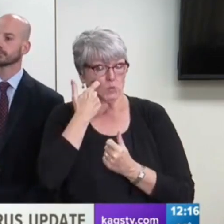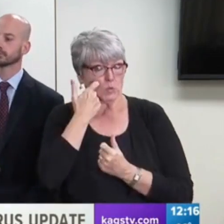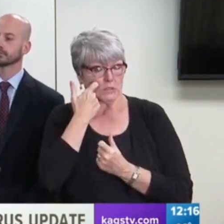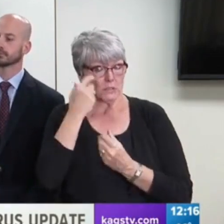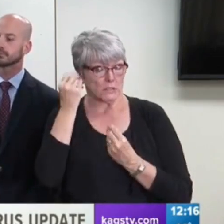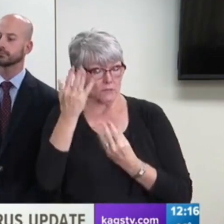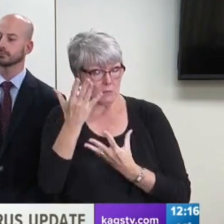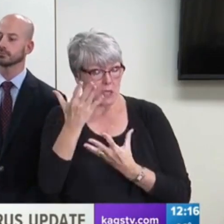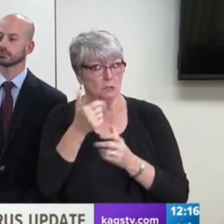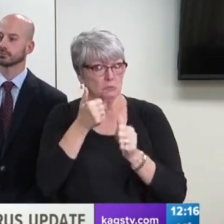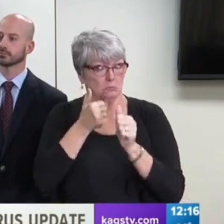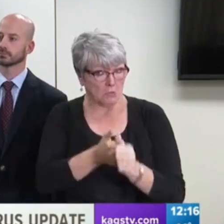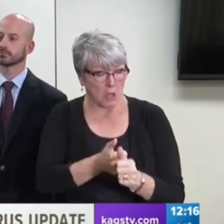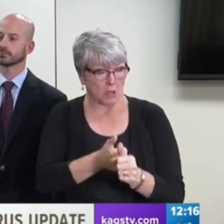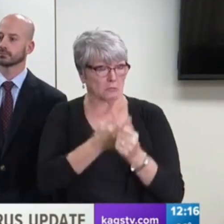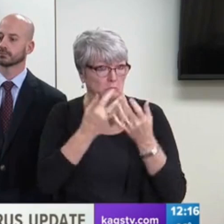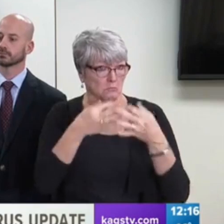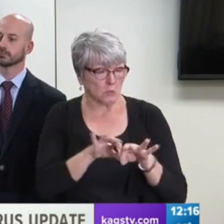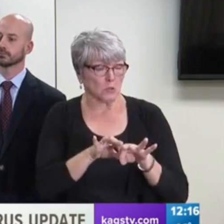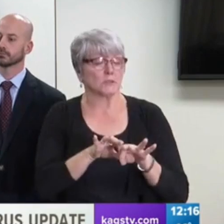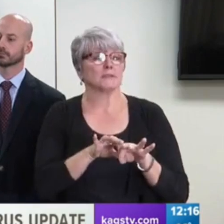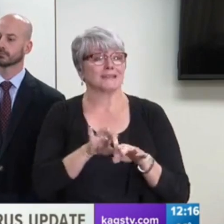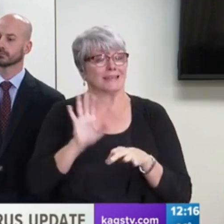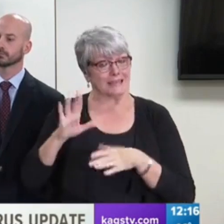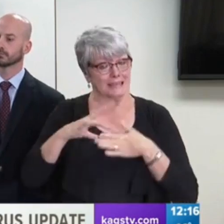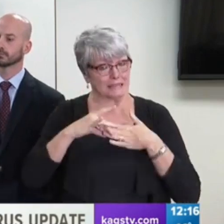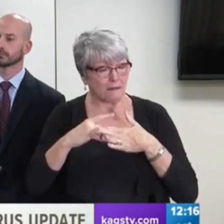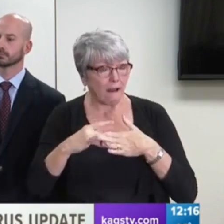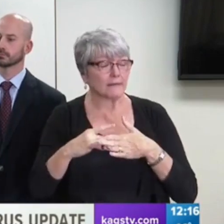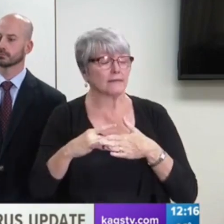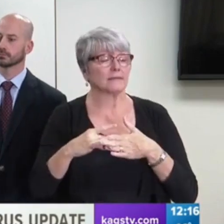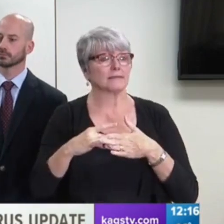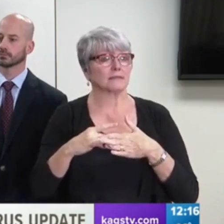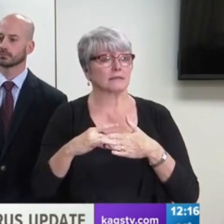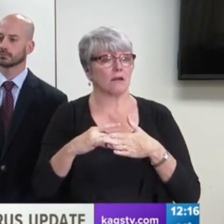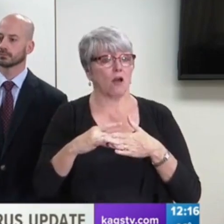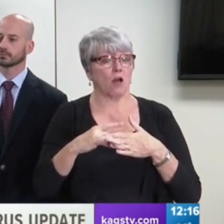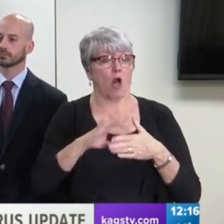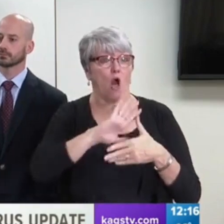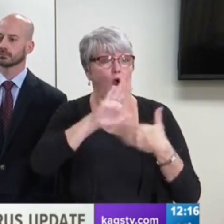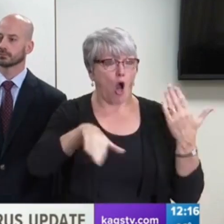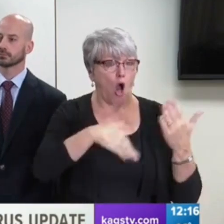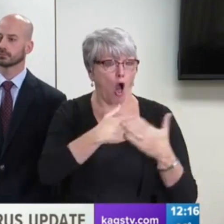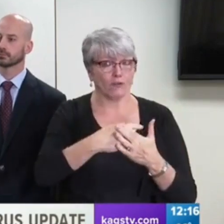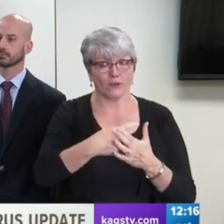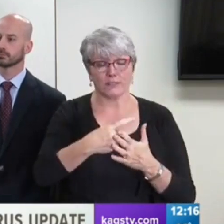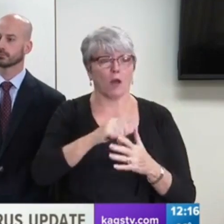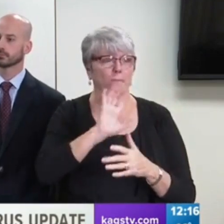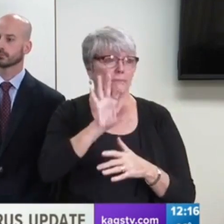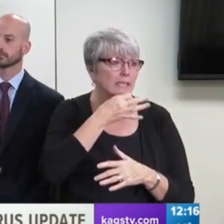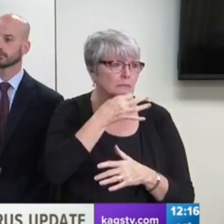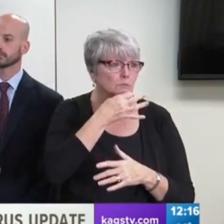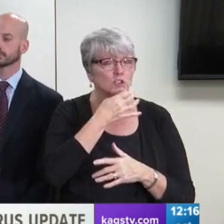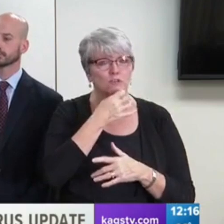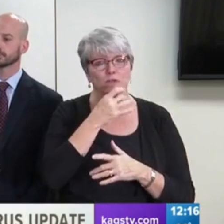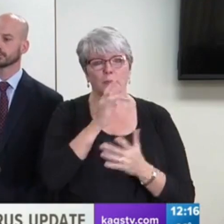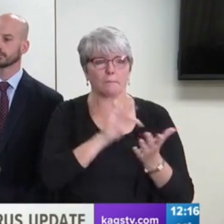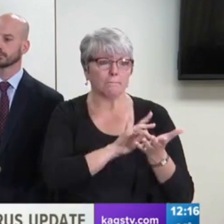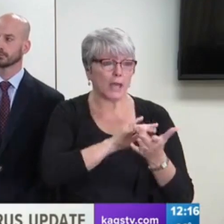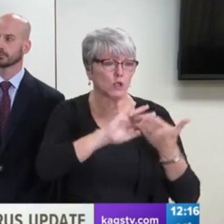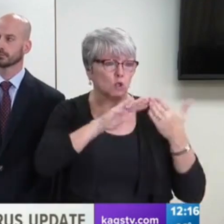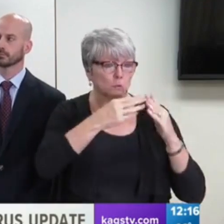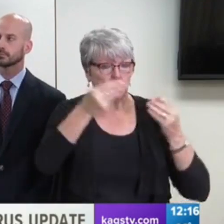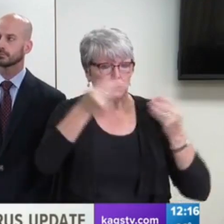from the health department, his guidance, the collective brain trust of the medical experts to give us